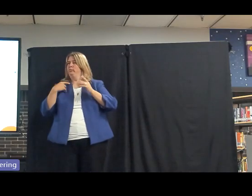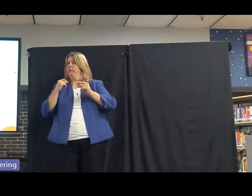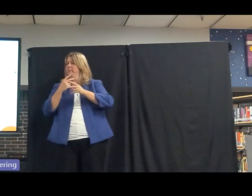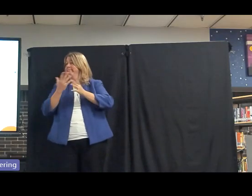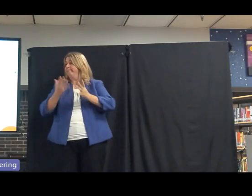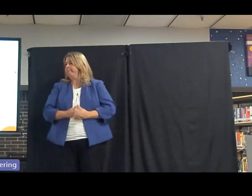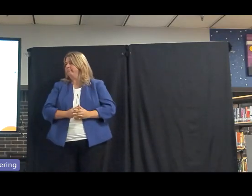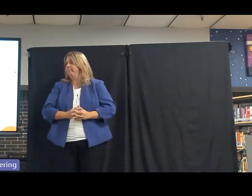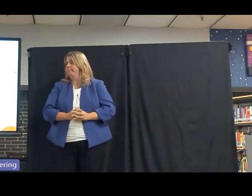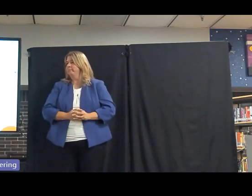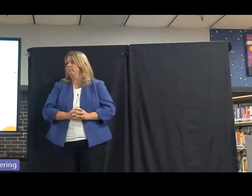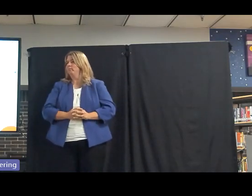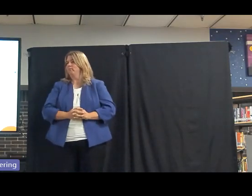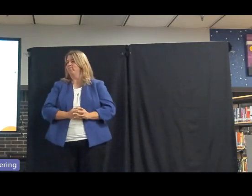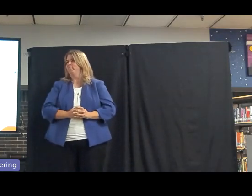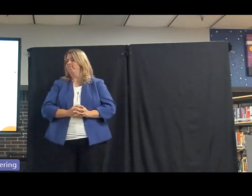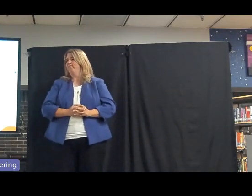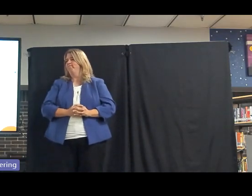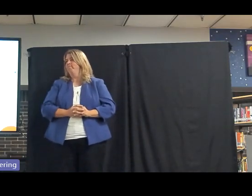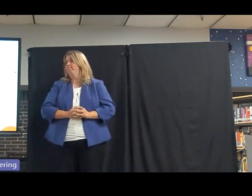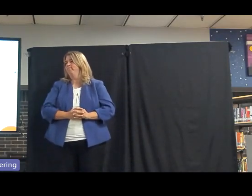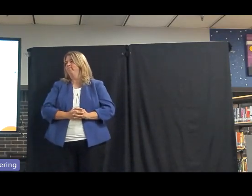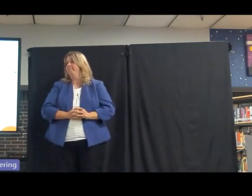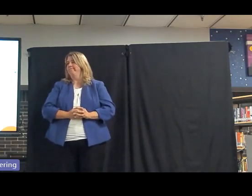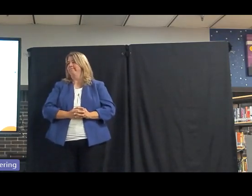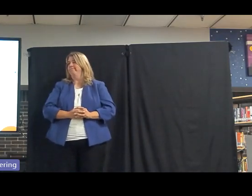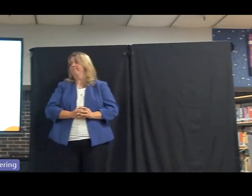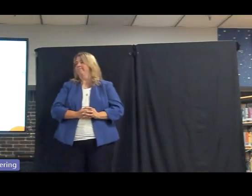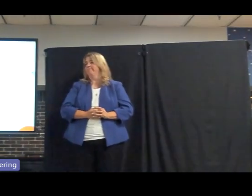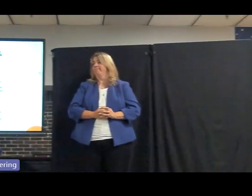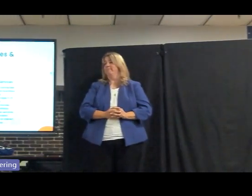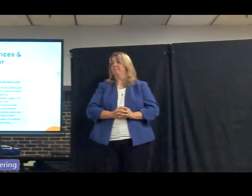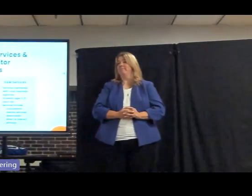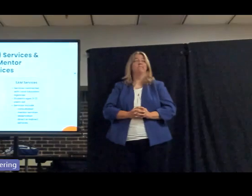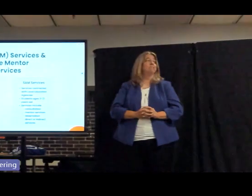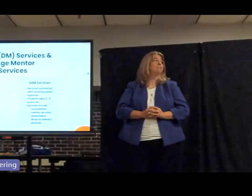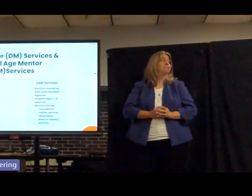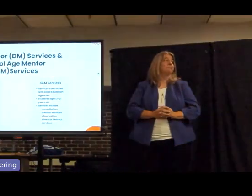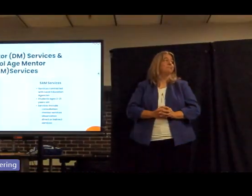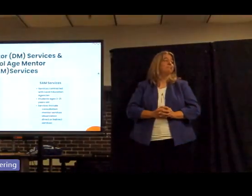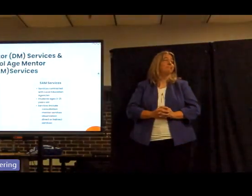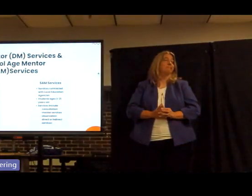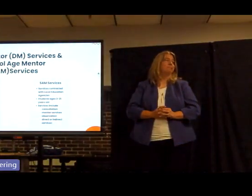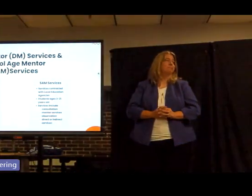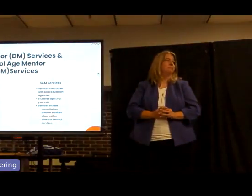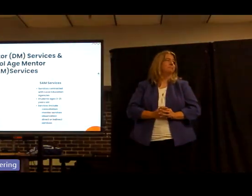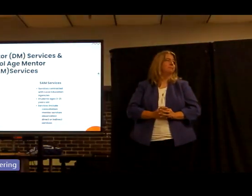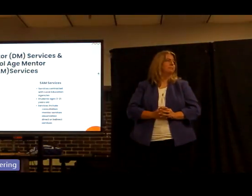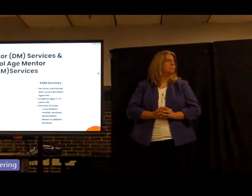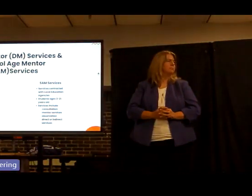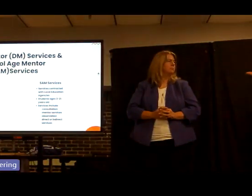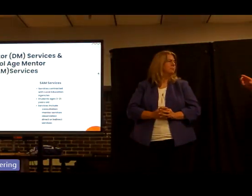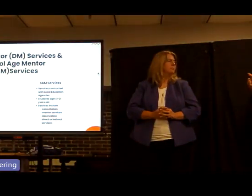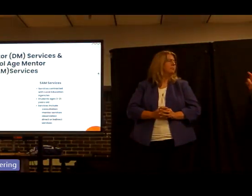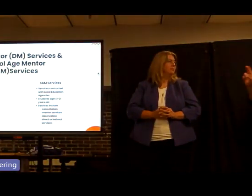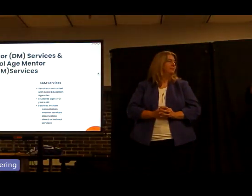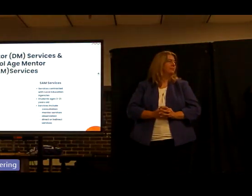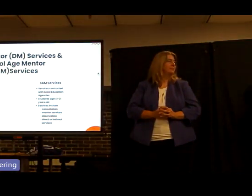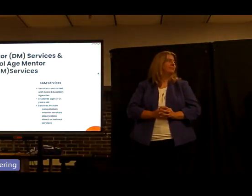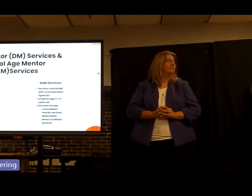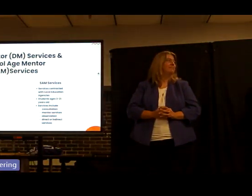do the virtual approach. So we'll still be working on those logistics. Okay. When you get ready to